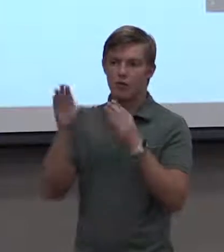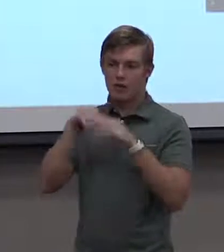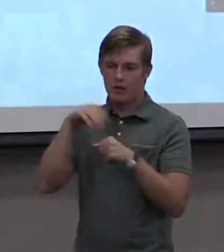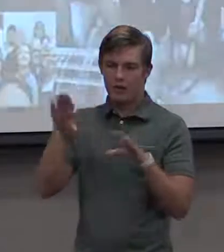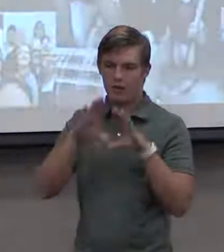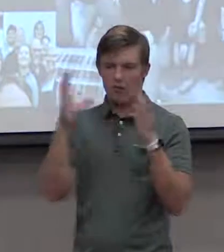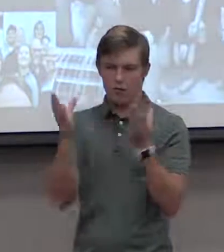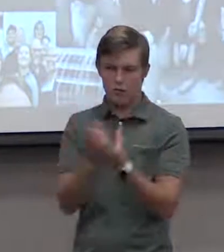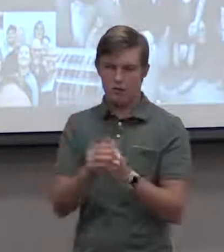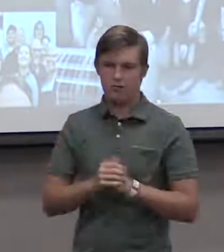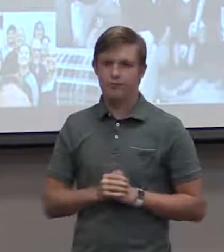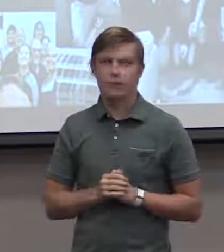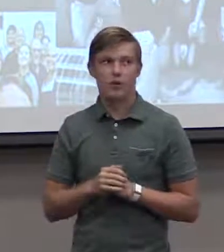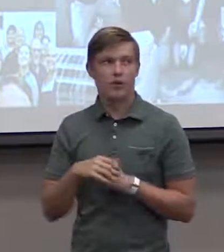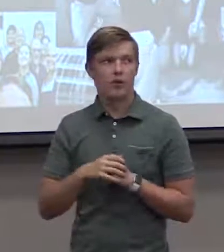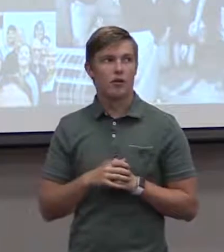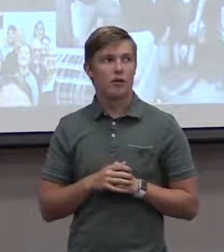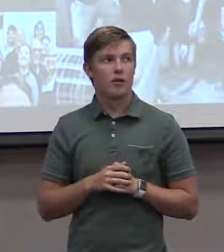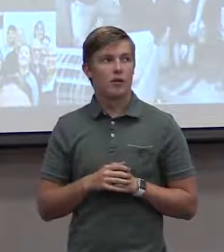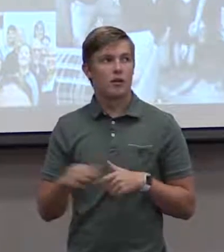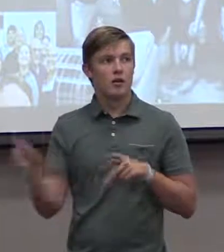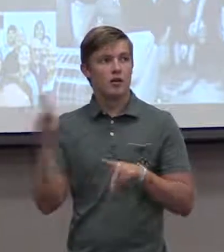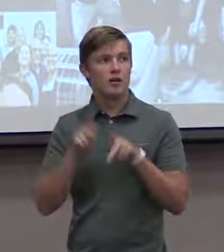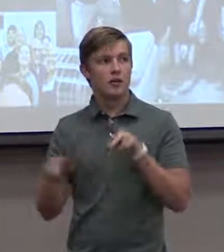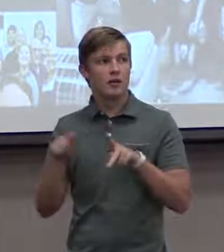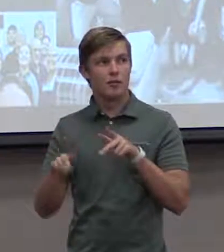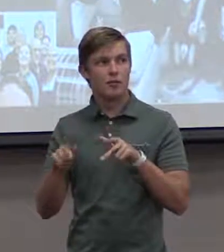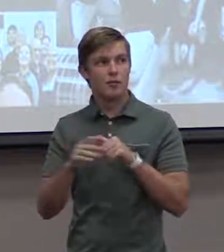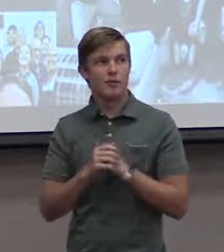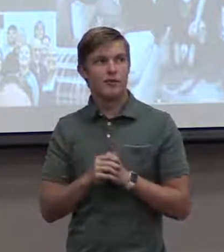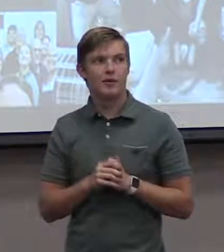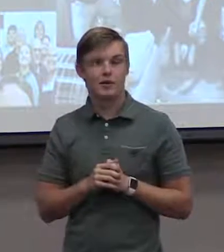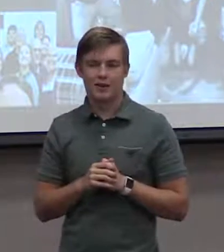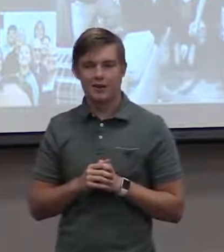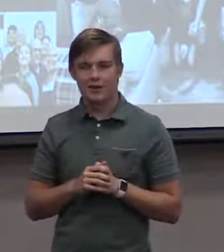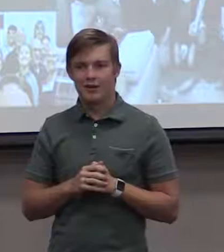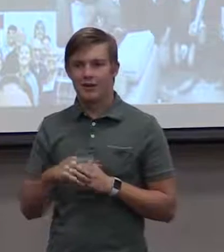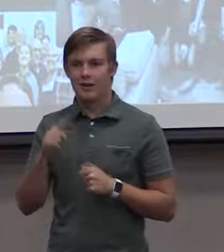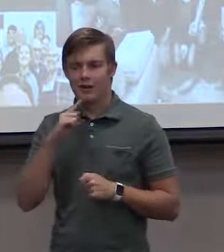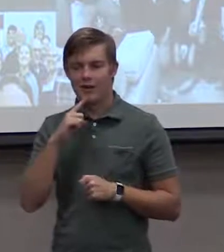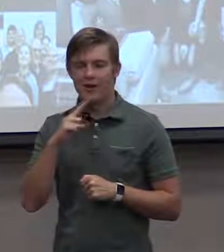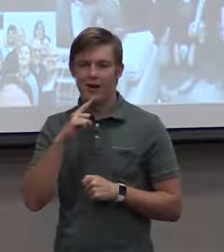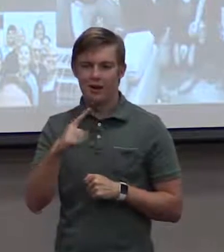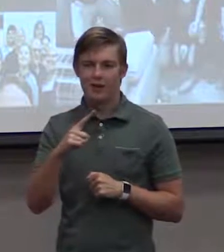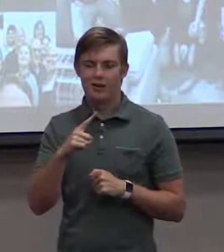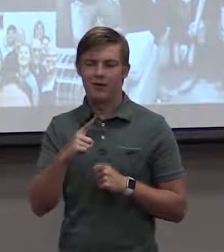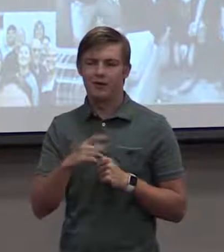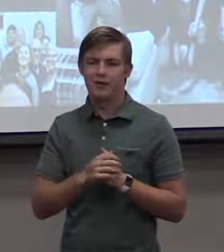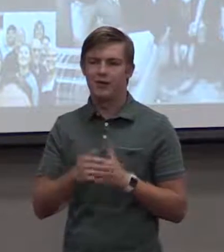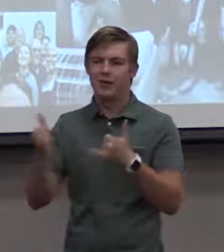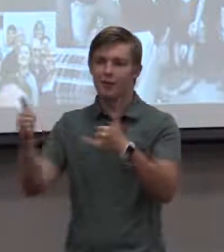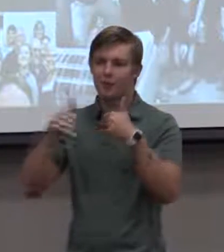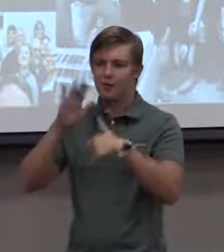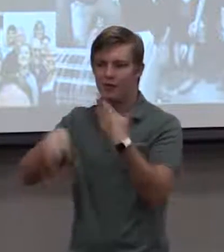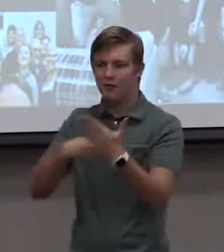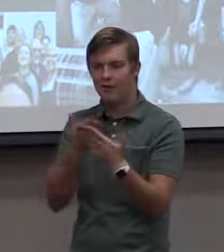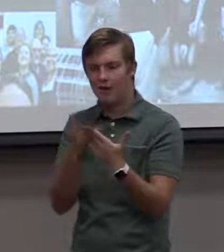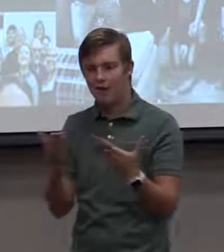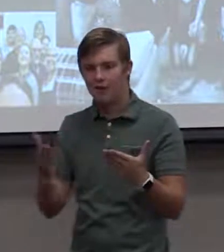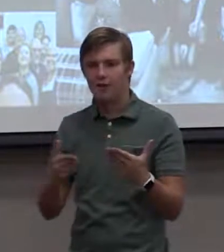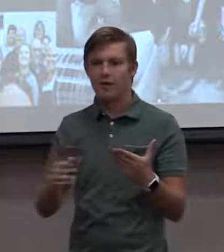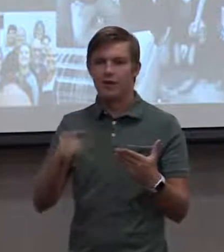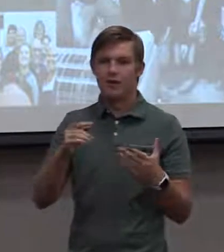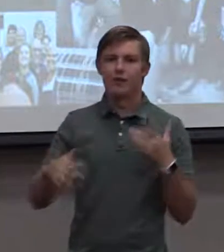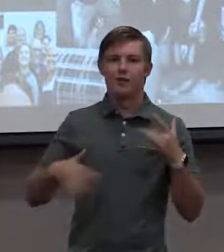seeing that take place. The people are really the reward of all of this. This is what's